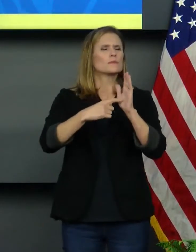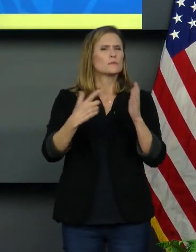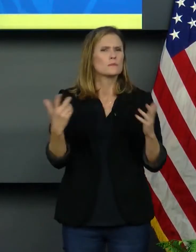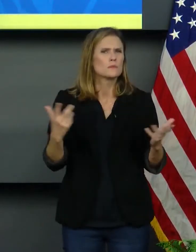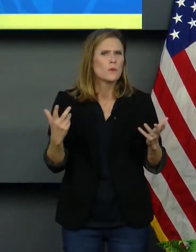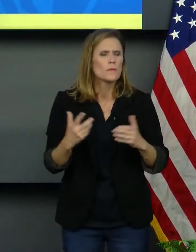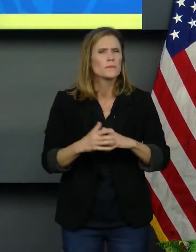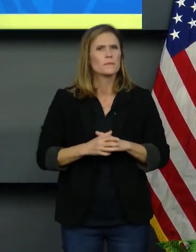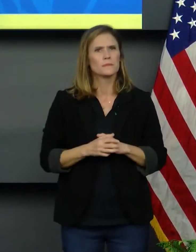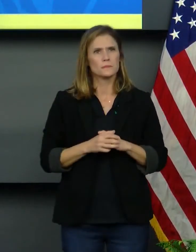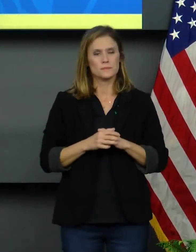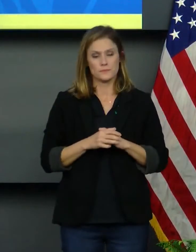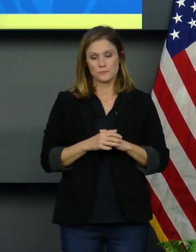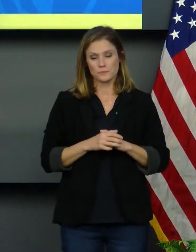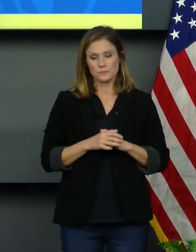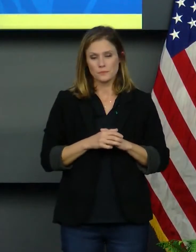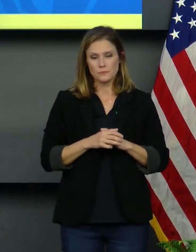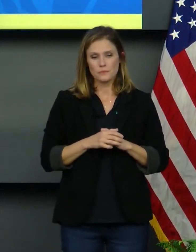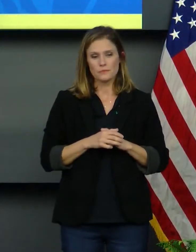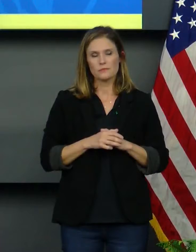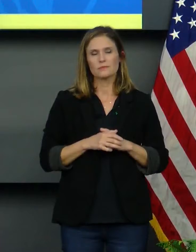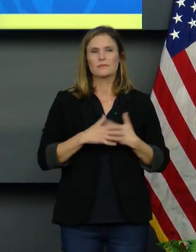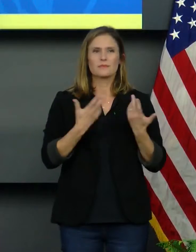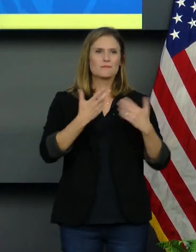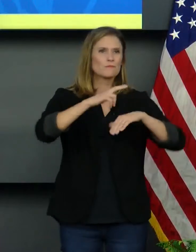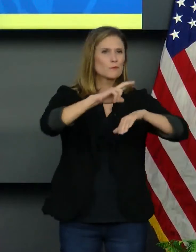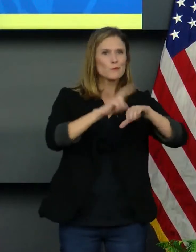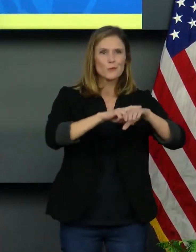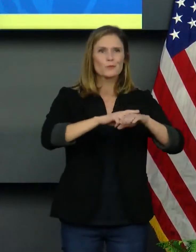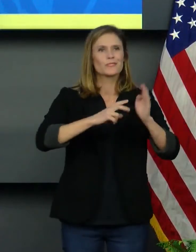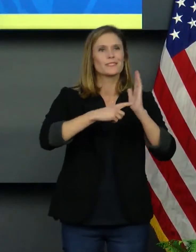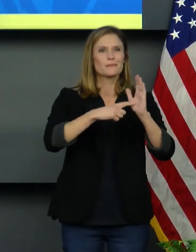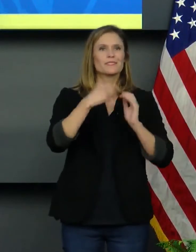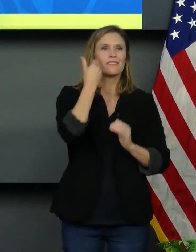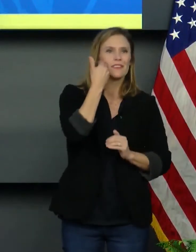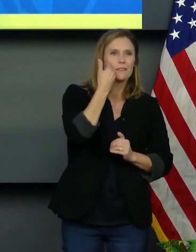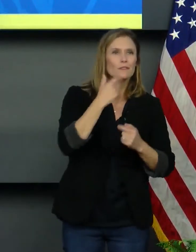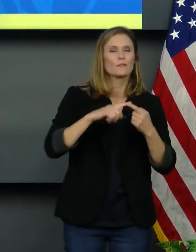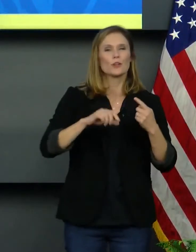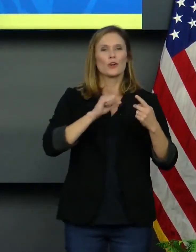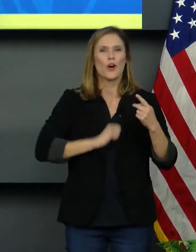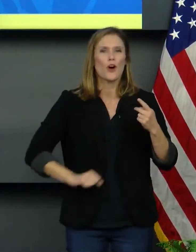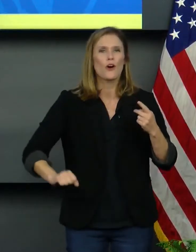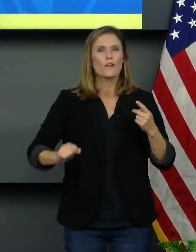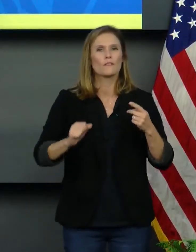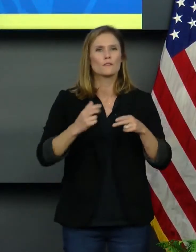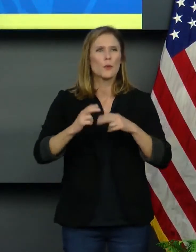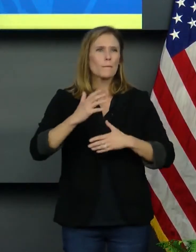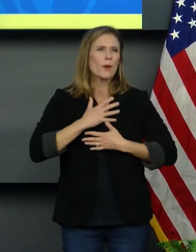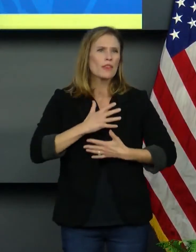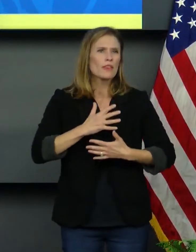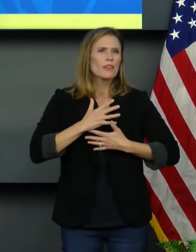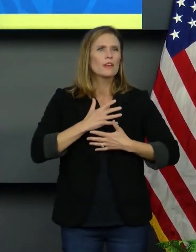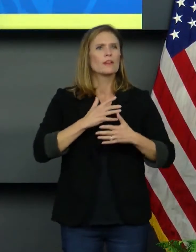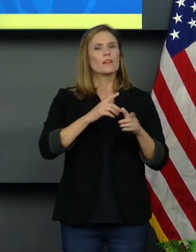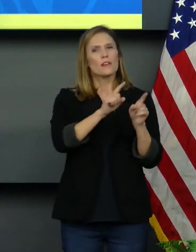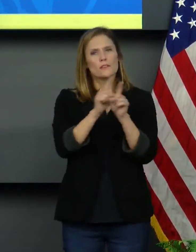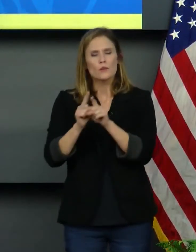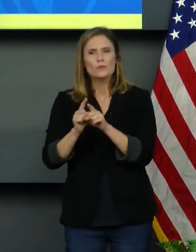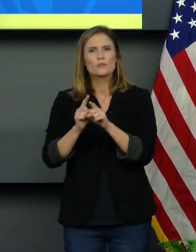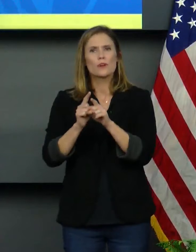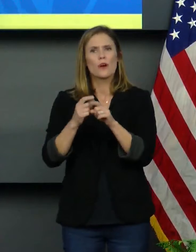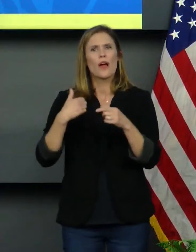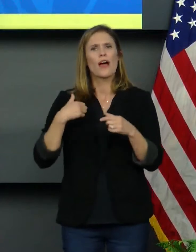are. Because there's classic symptoms like fever, cough, shortness of breath, but there's also